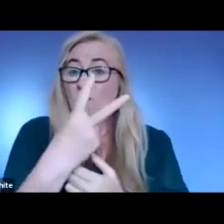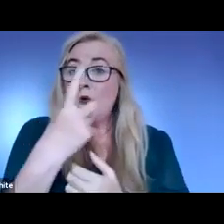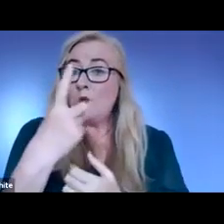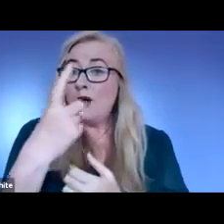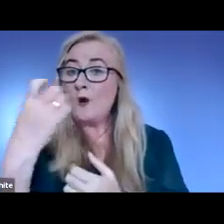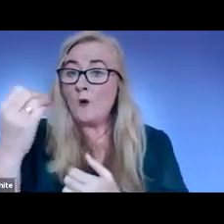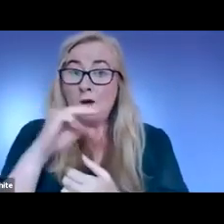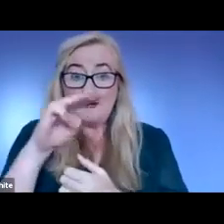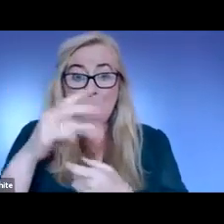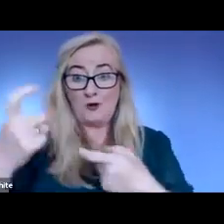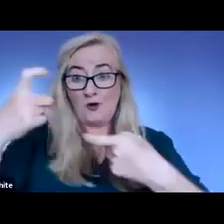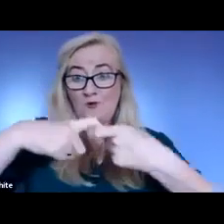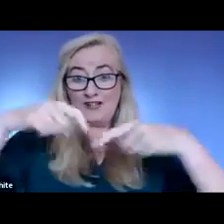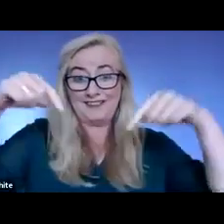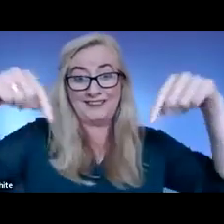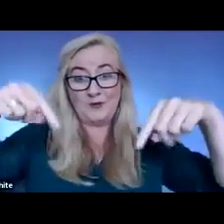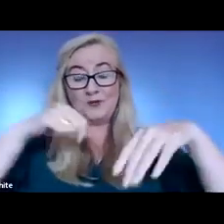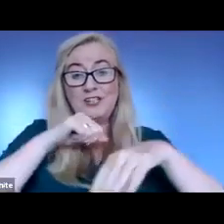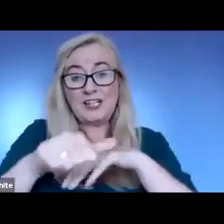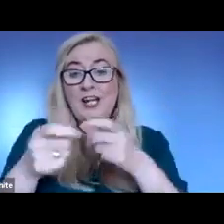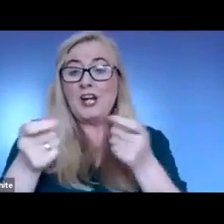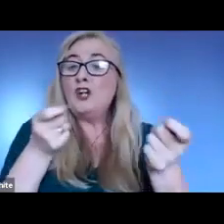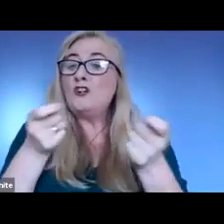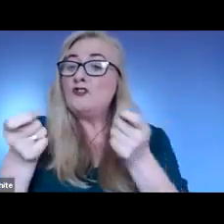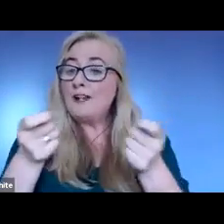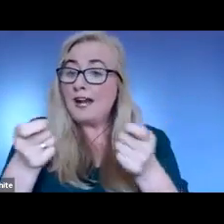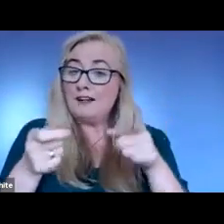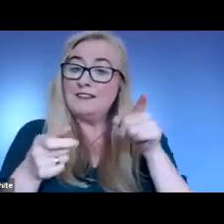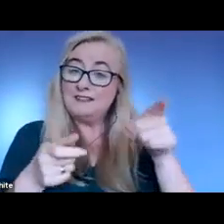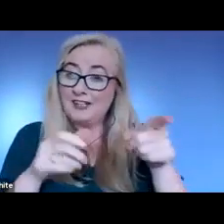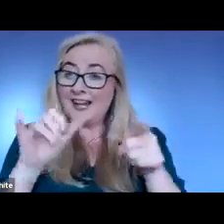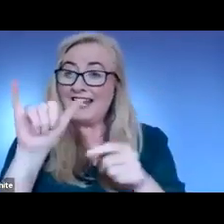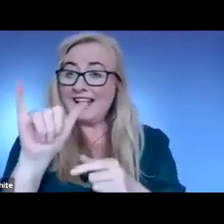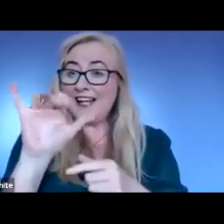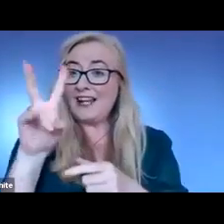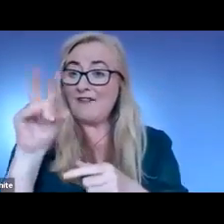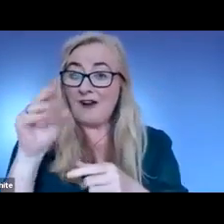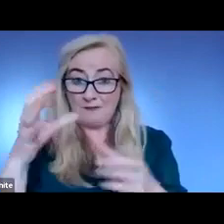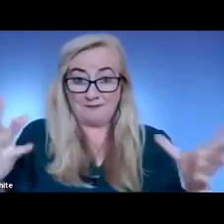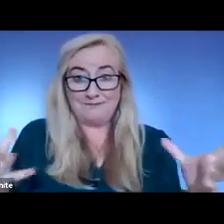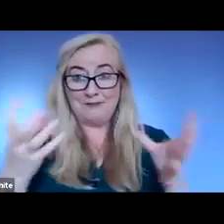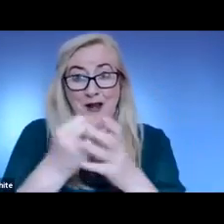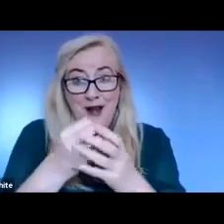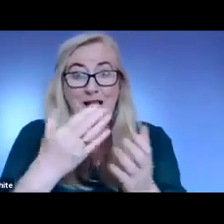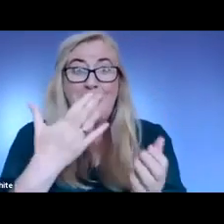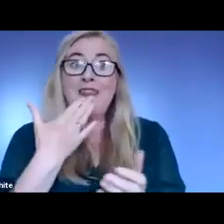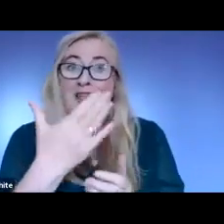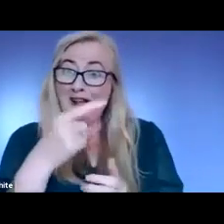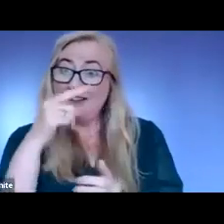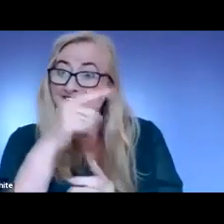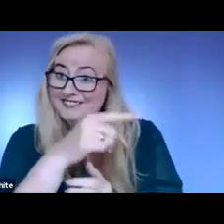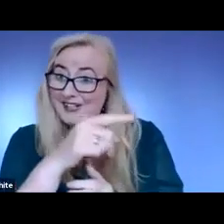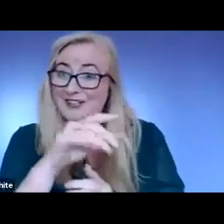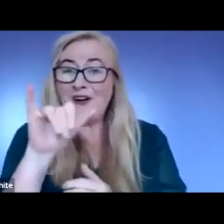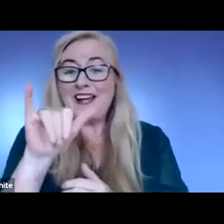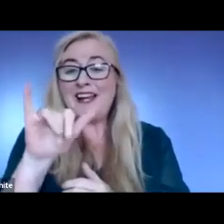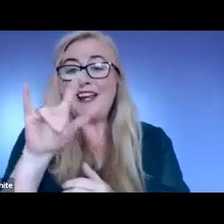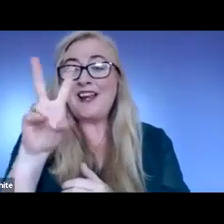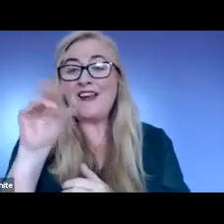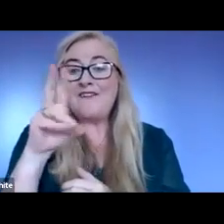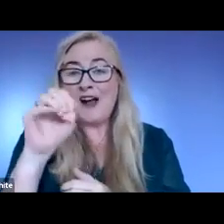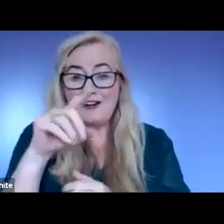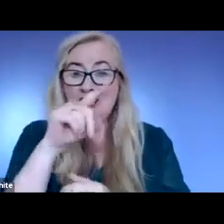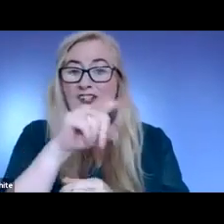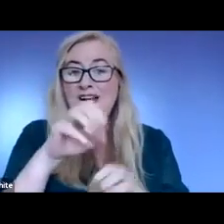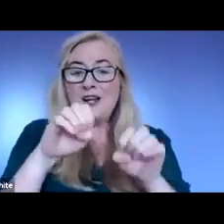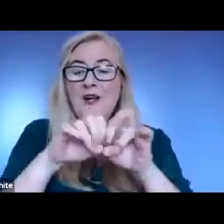today's event. Our chair today is Professor Yvonne Galligan, who has brought this together. I'm very grateful to her. Yvonne is Director of Equality,